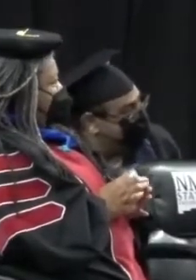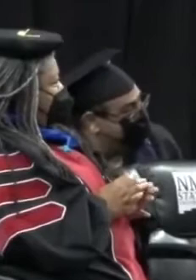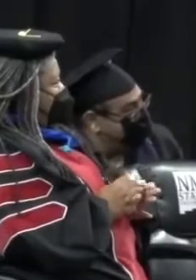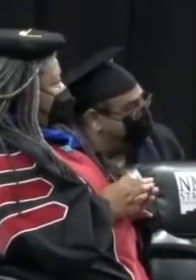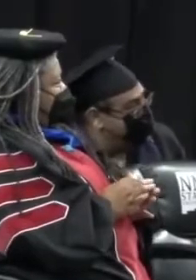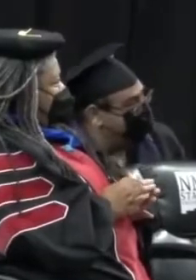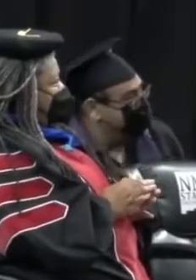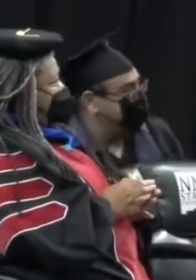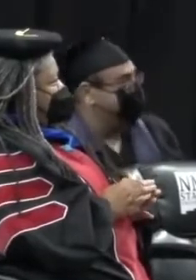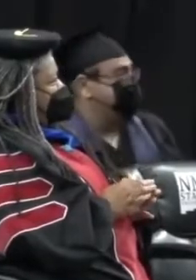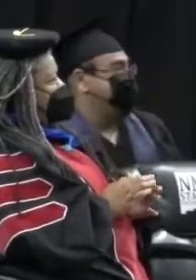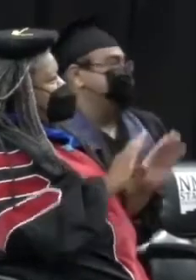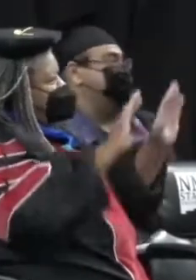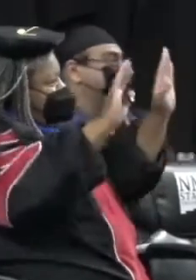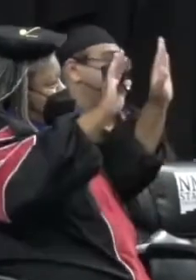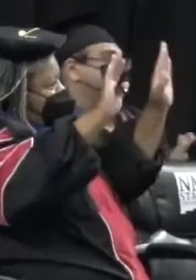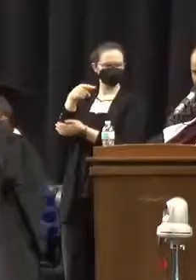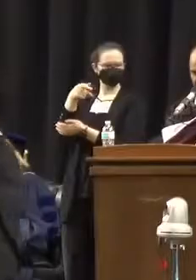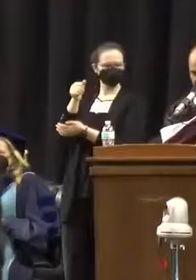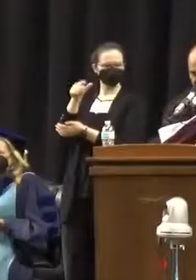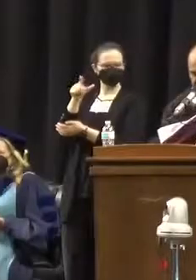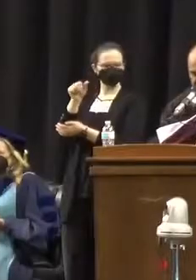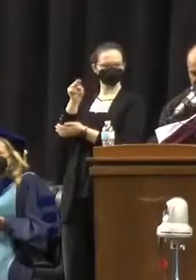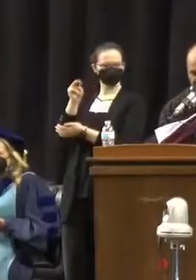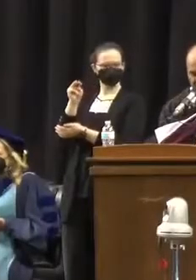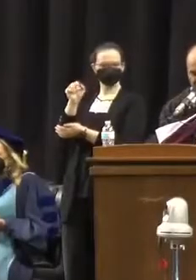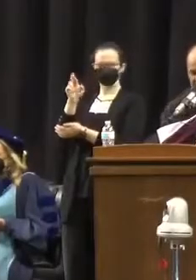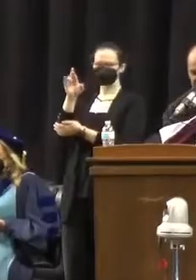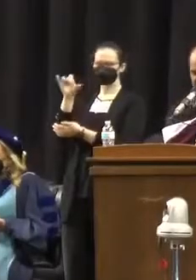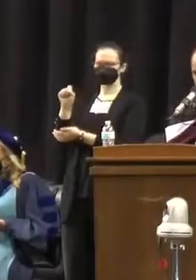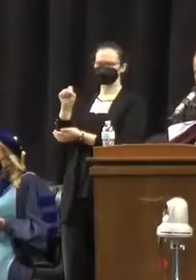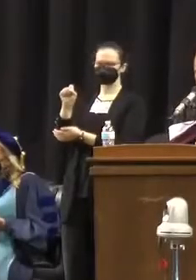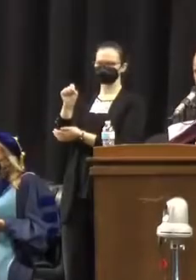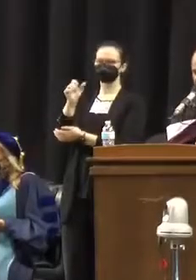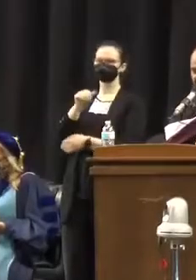Alexis Renee Palomares, Associate of